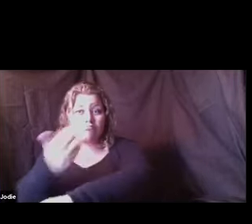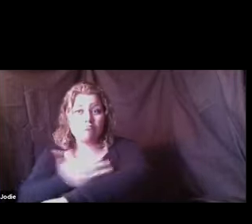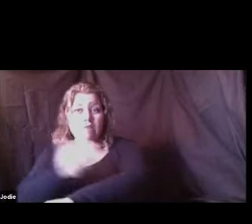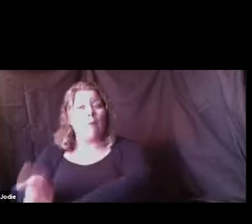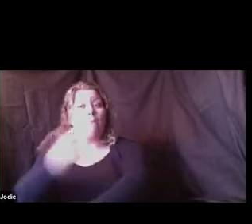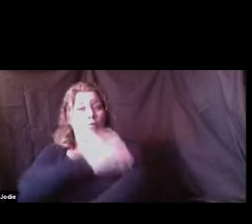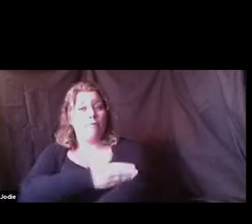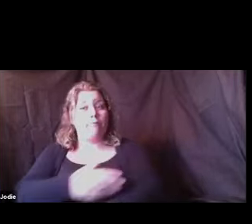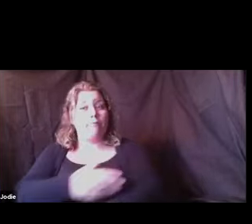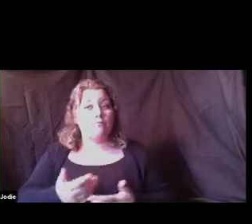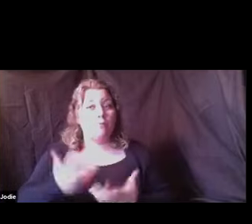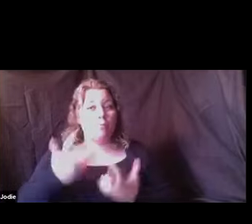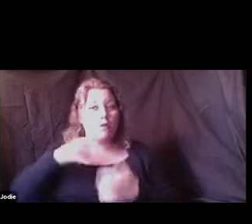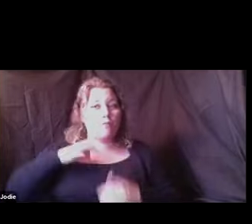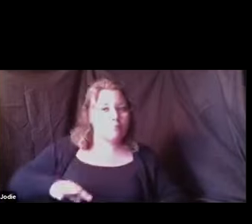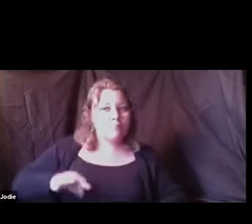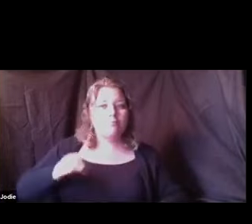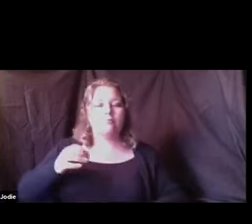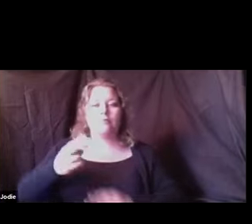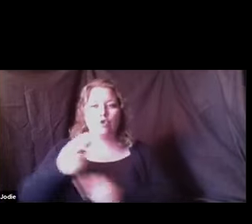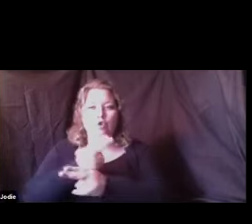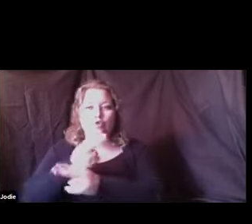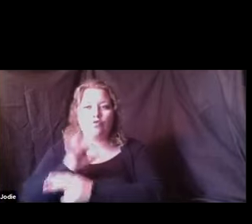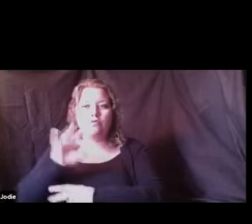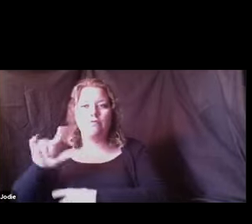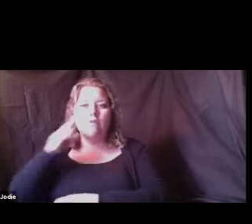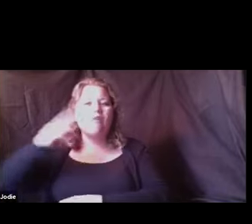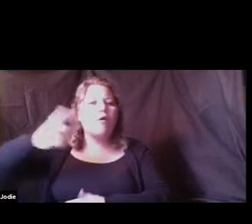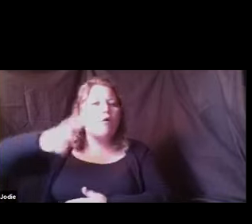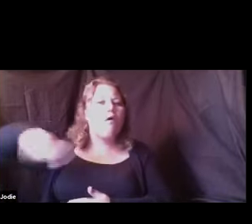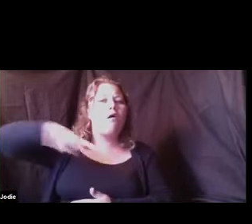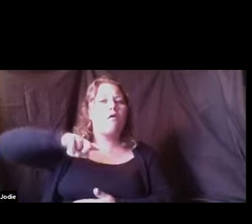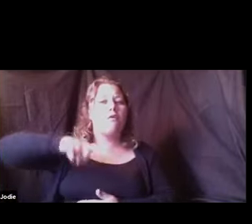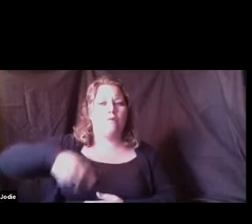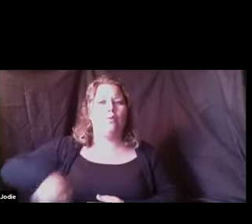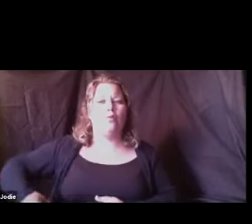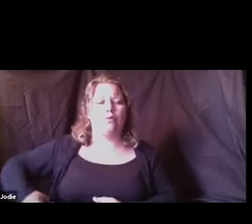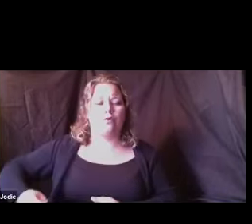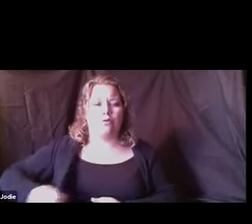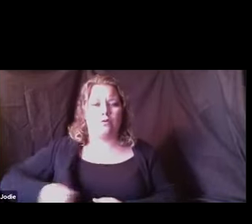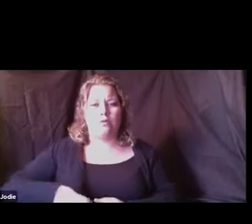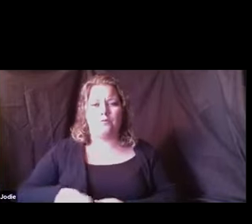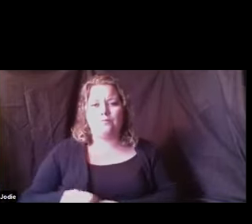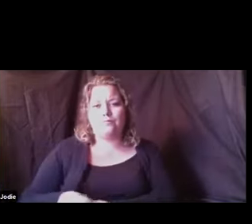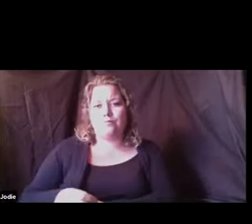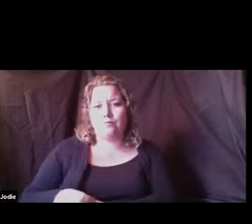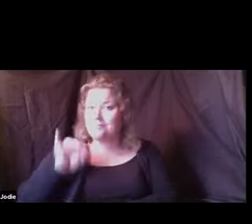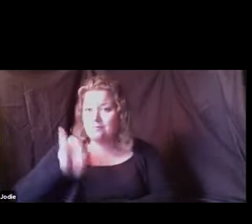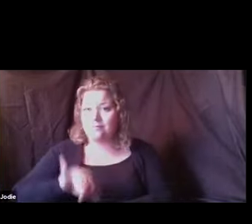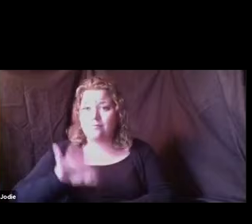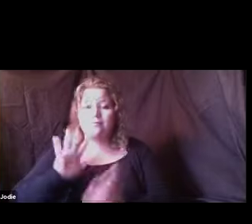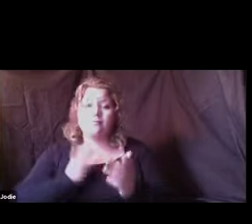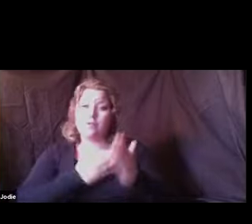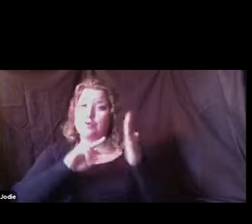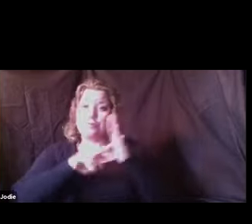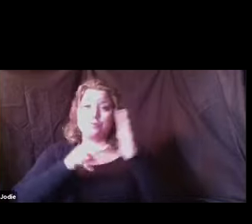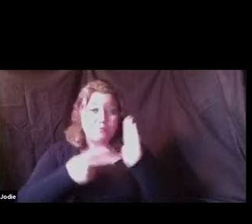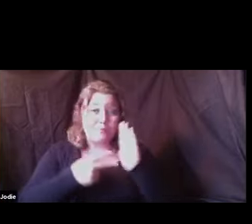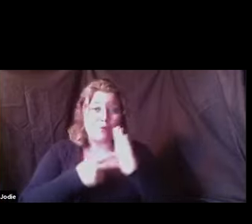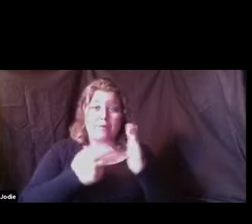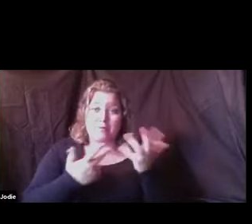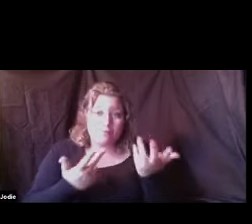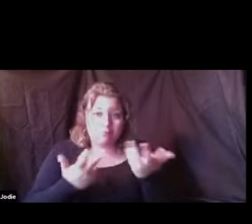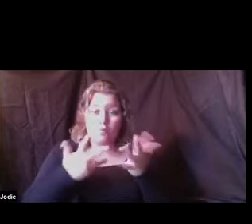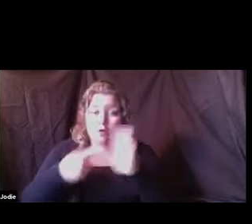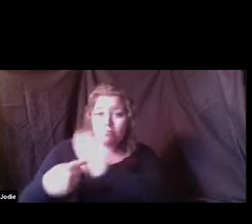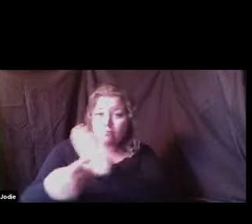want it to be useful. We want it to be useful to all of you, because that's the whole purpose of sharing it, so